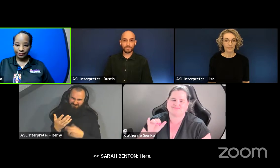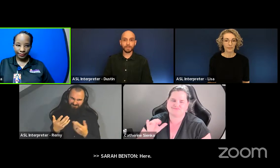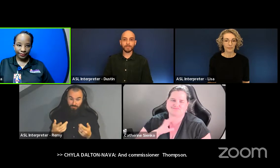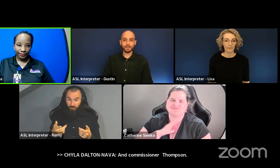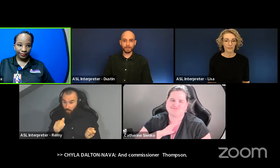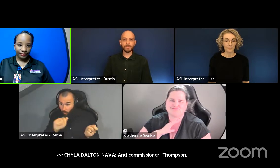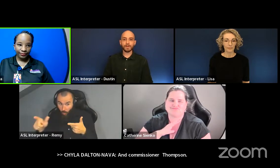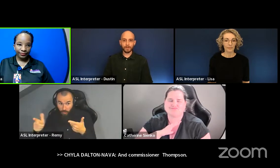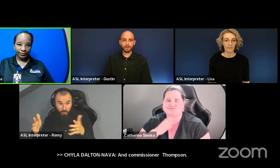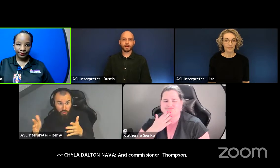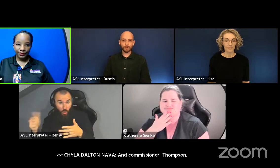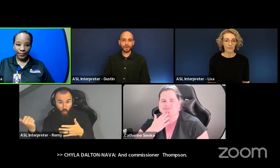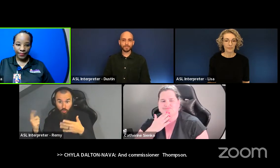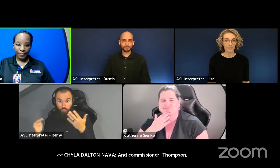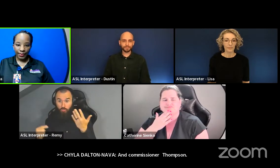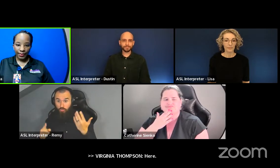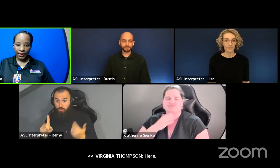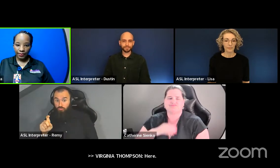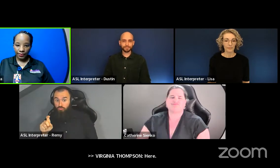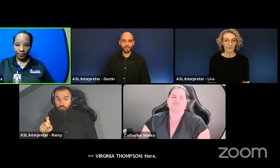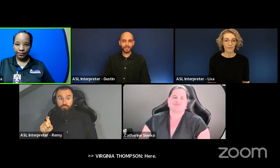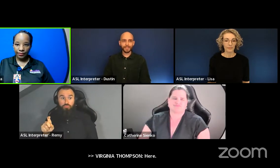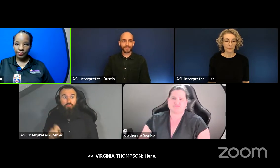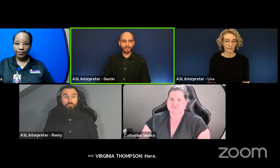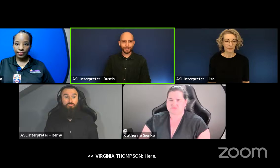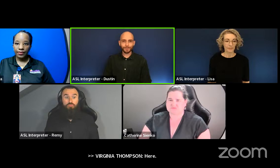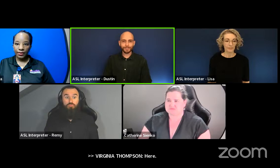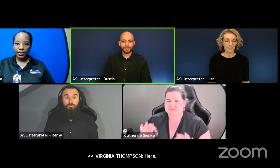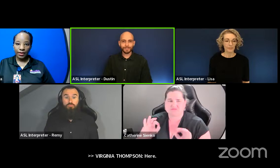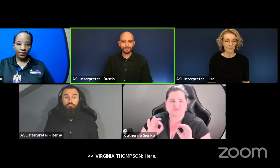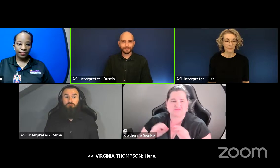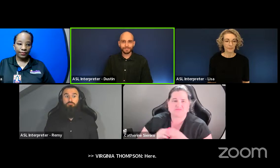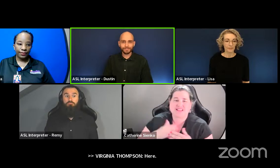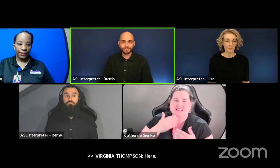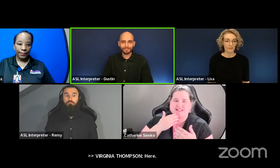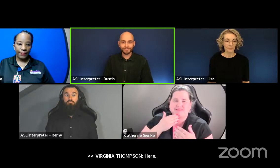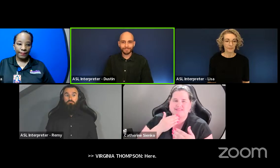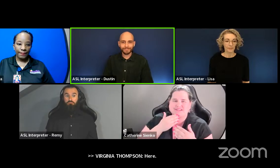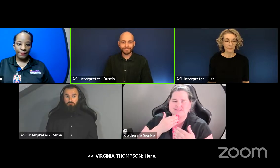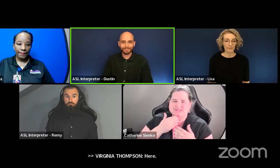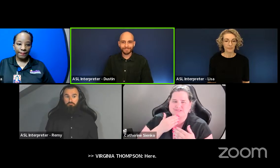everybody? Okay. Thank you.